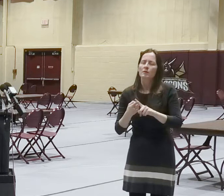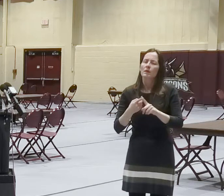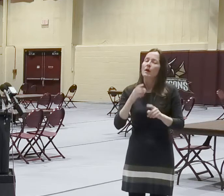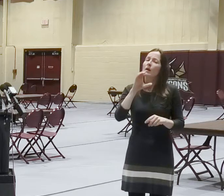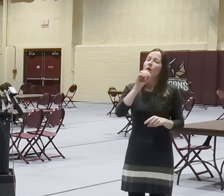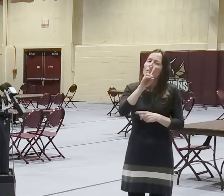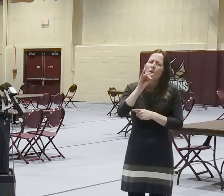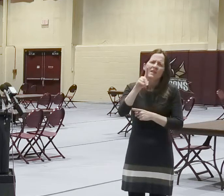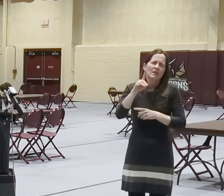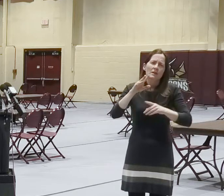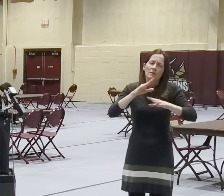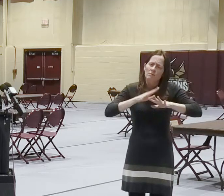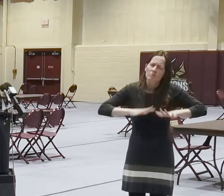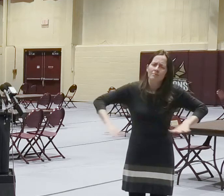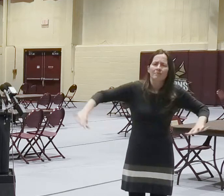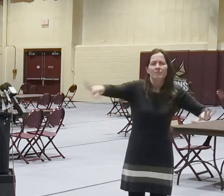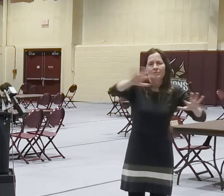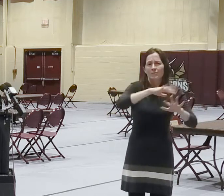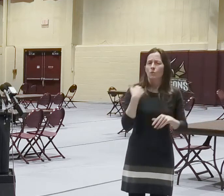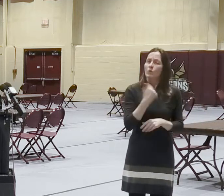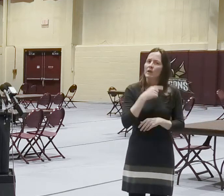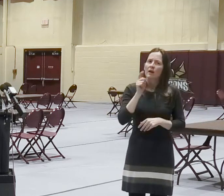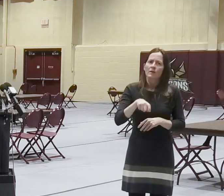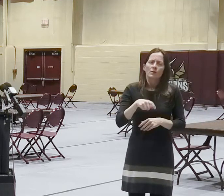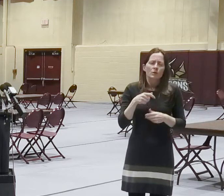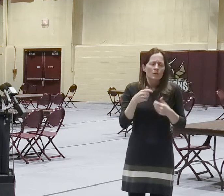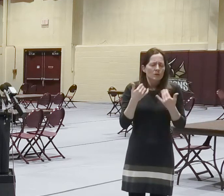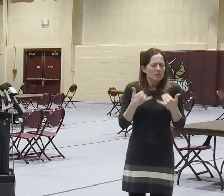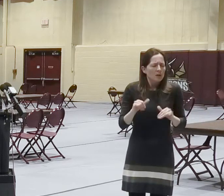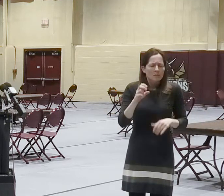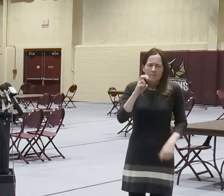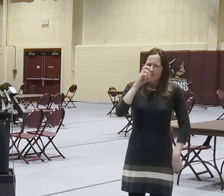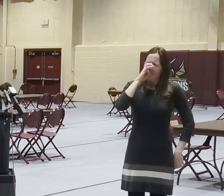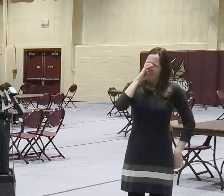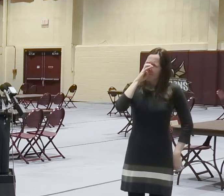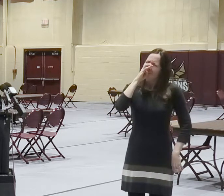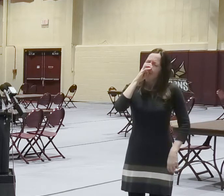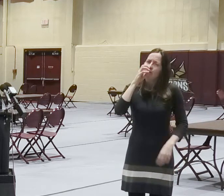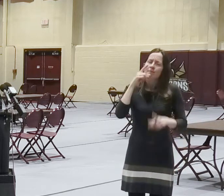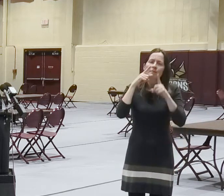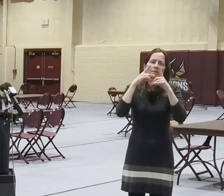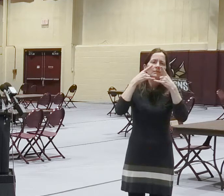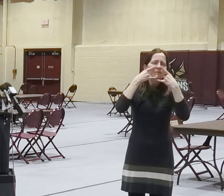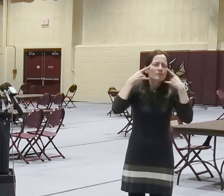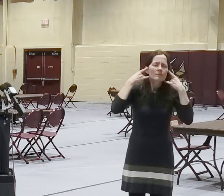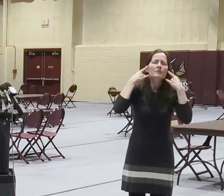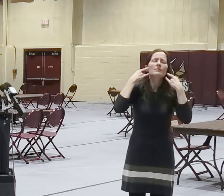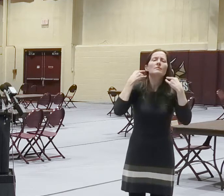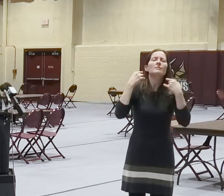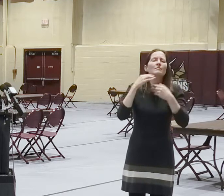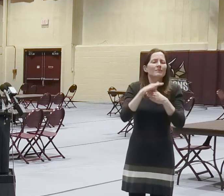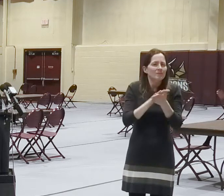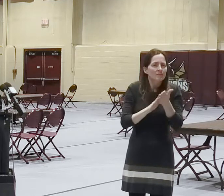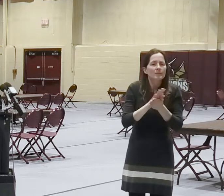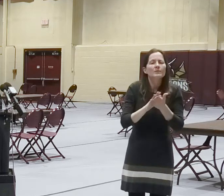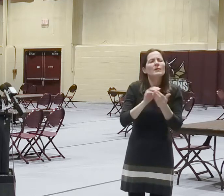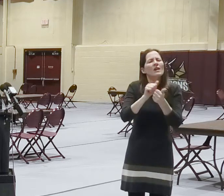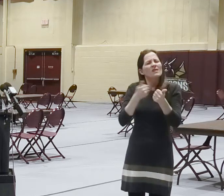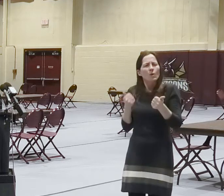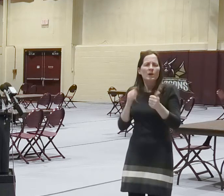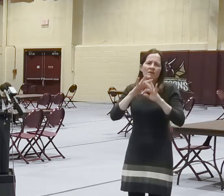to wear facial coverings, physically distance, avoid gatherings, and wash hands often until this is